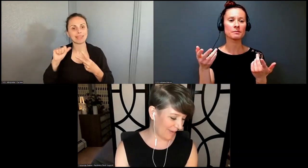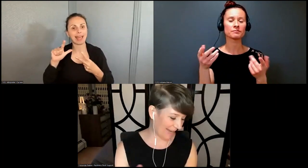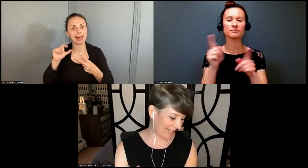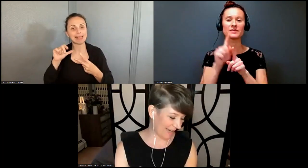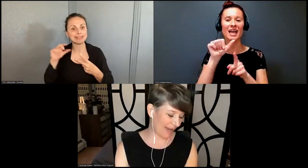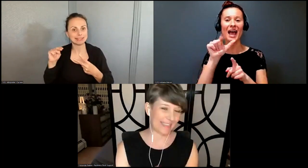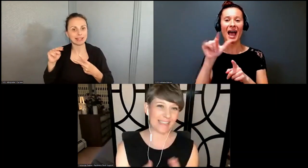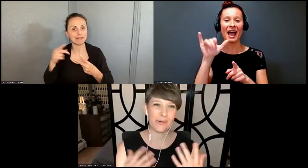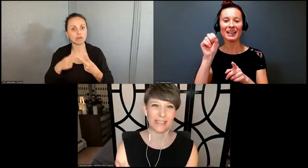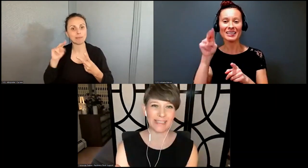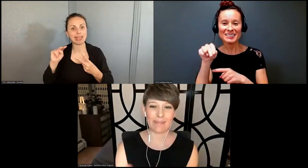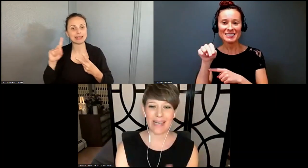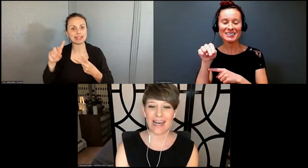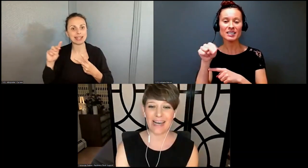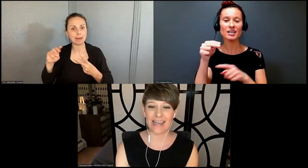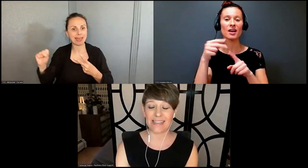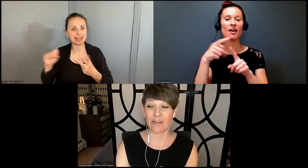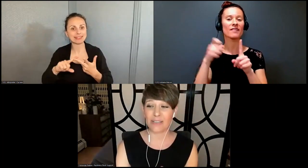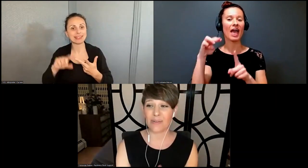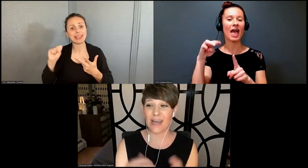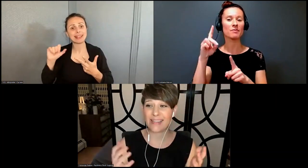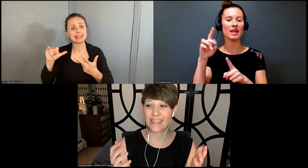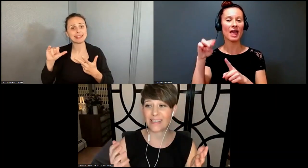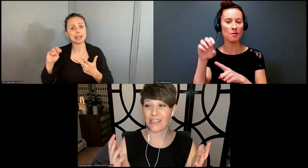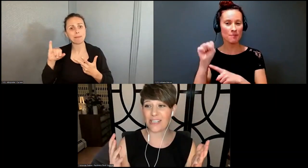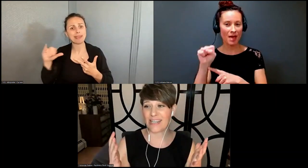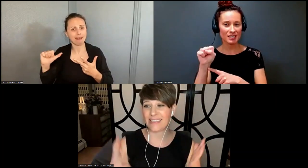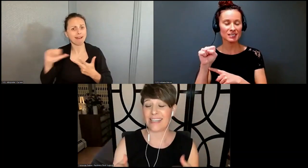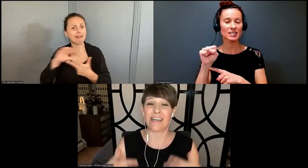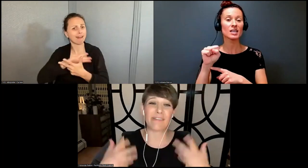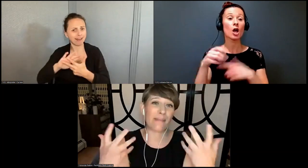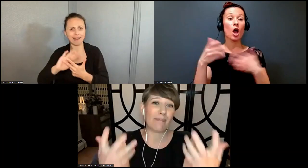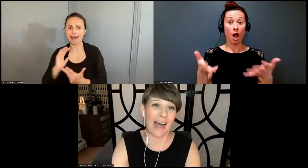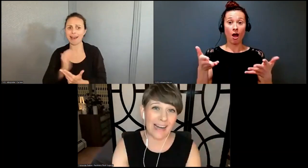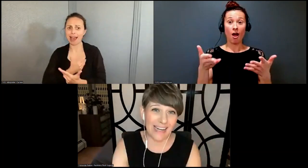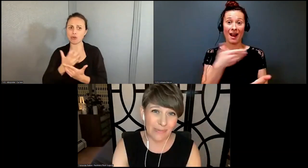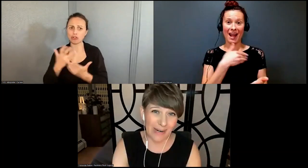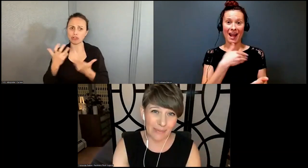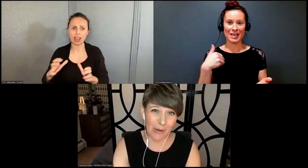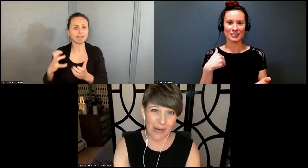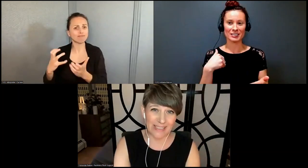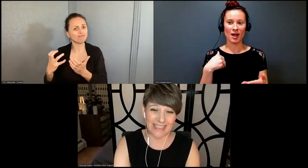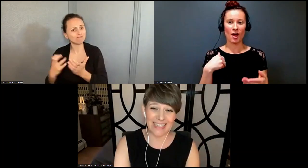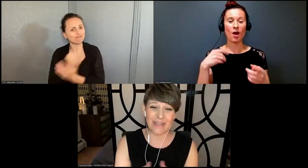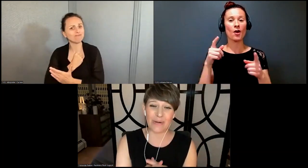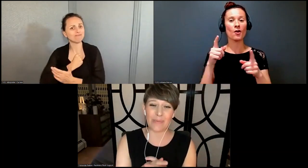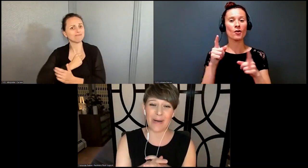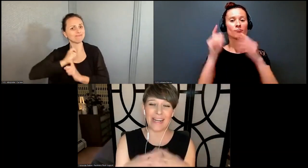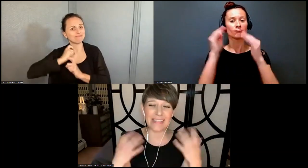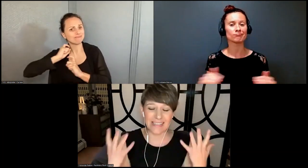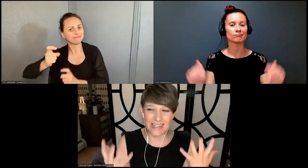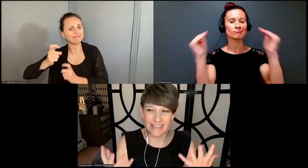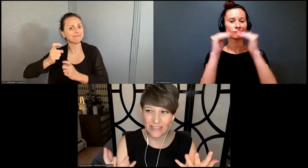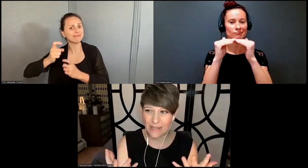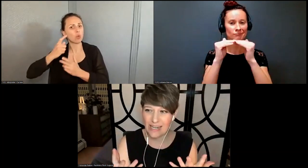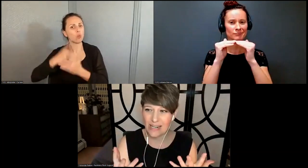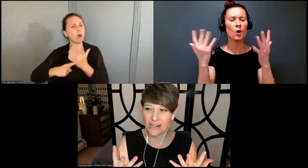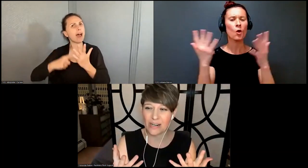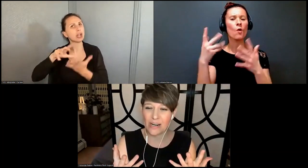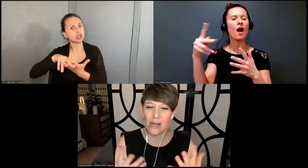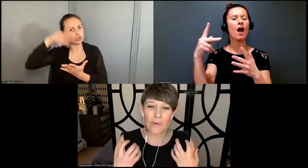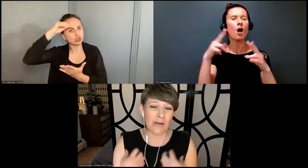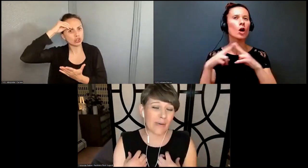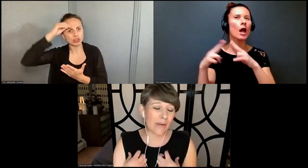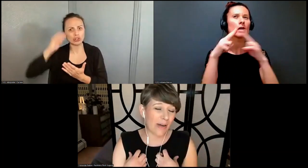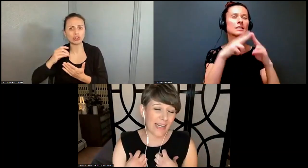Allison from NDMS, and of course, Symbia, is also like, this is our chance to gift them back in reciprocity. What insights did we